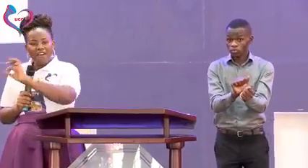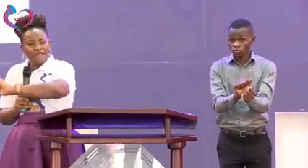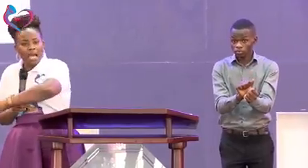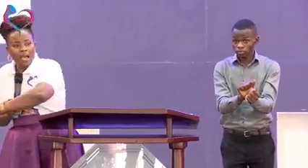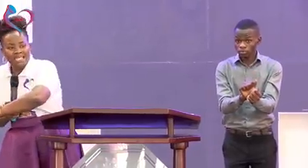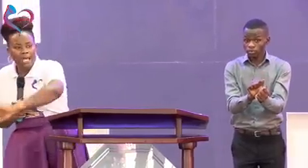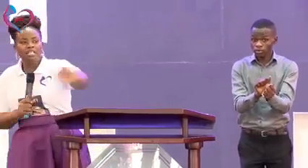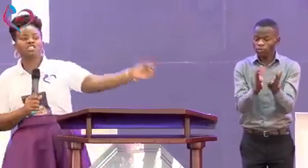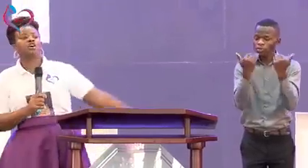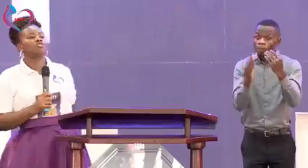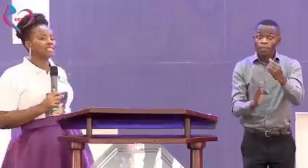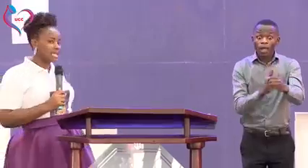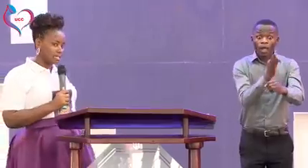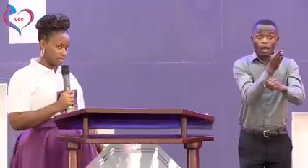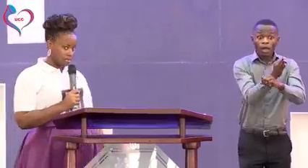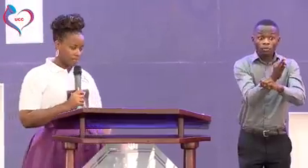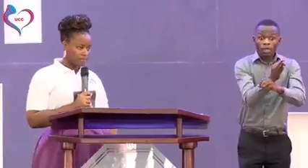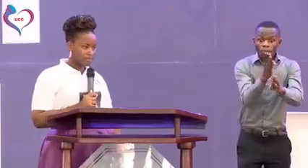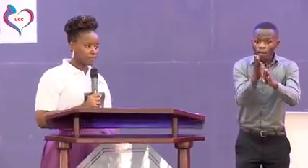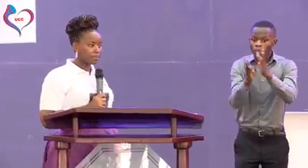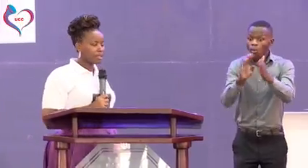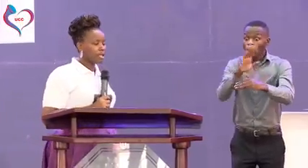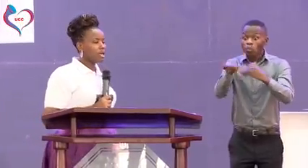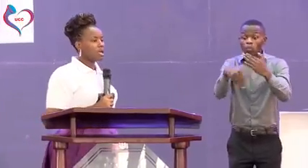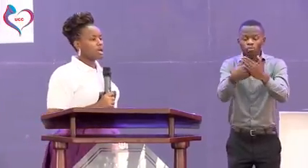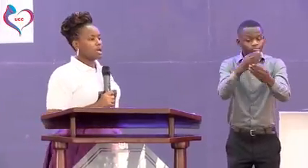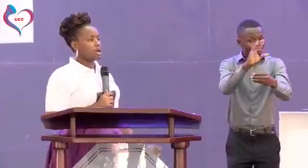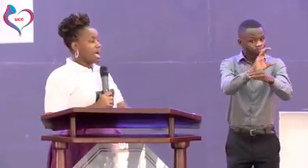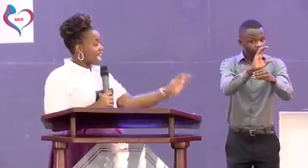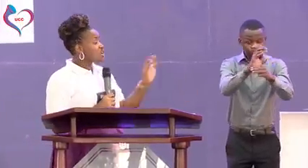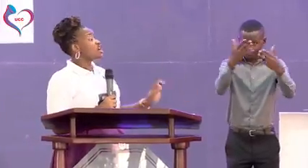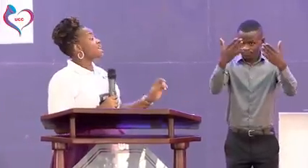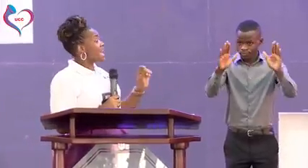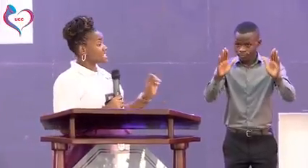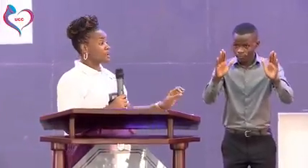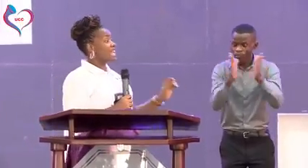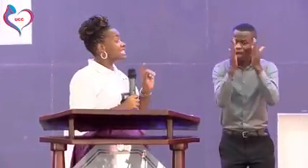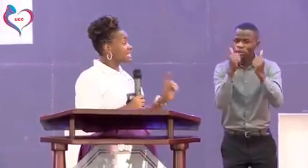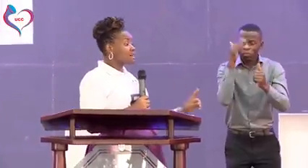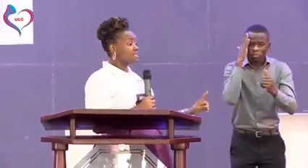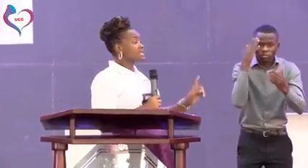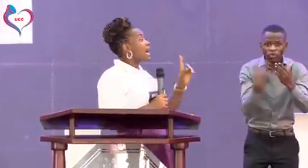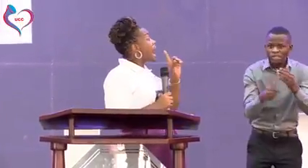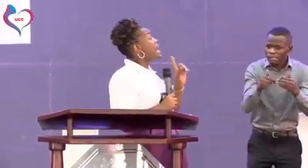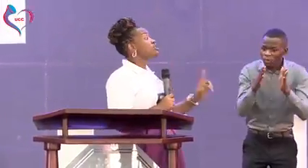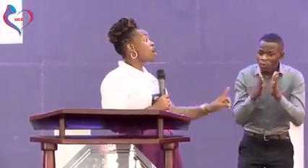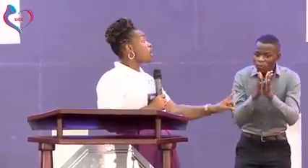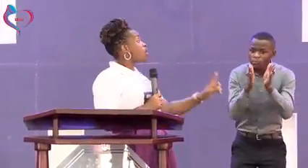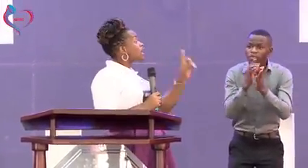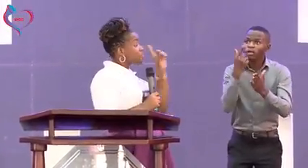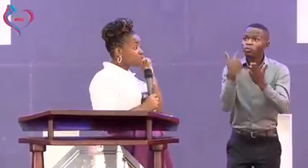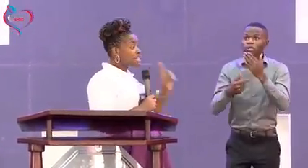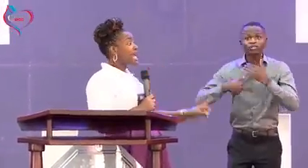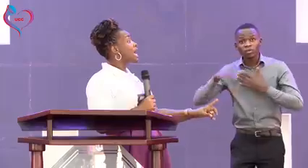Paulo, after establishing all those churches, and you know, he explains and tells us, I